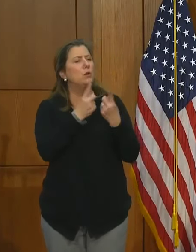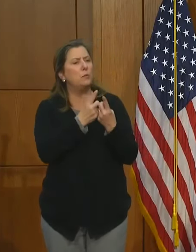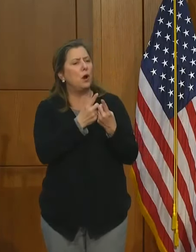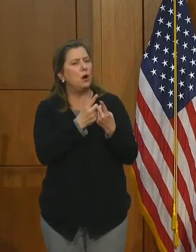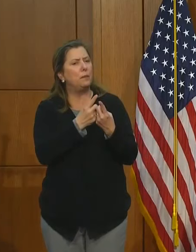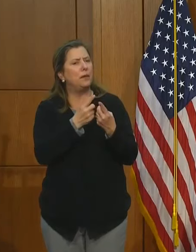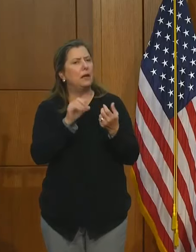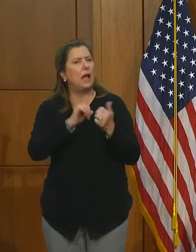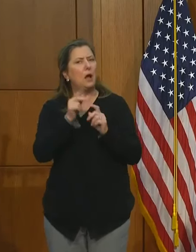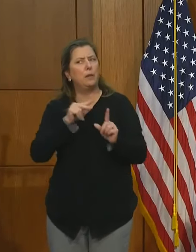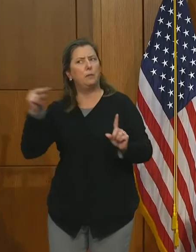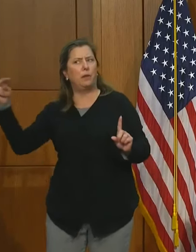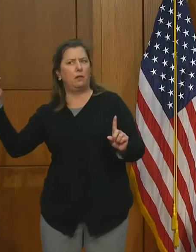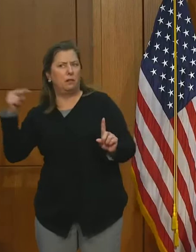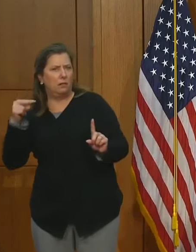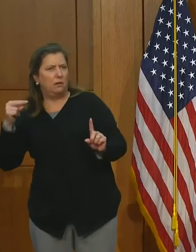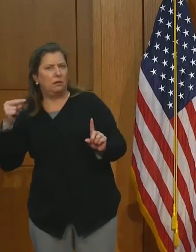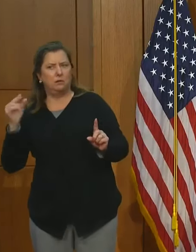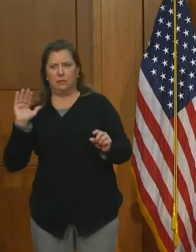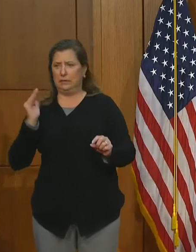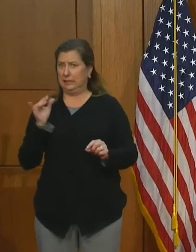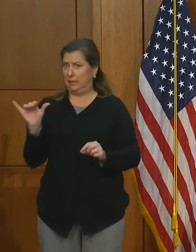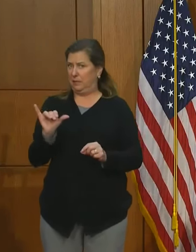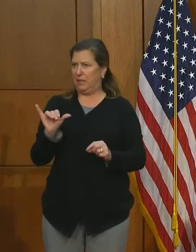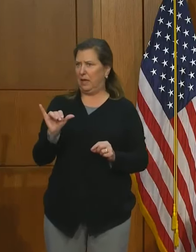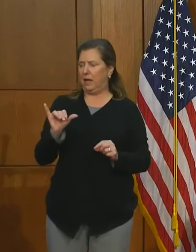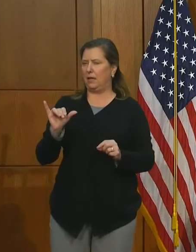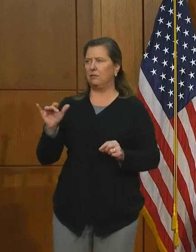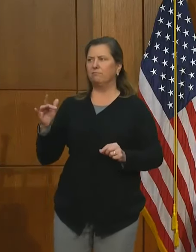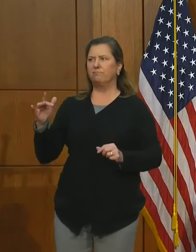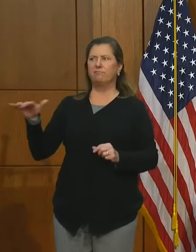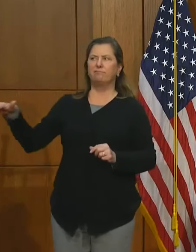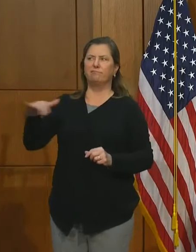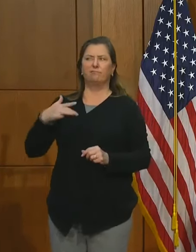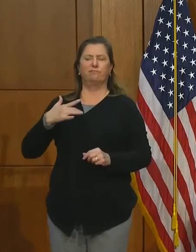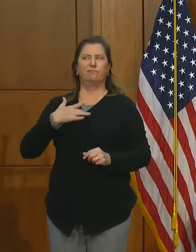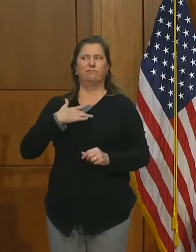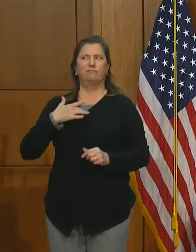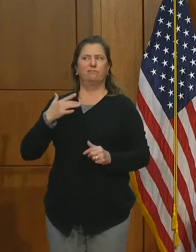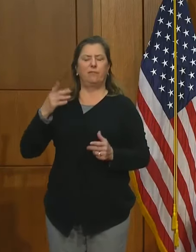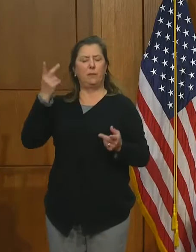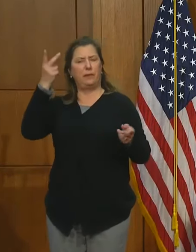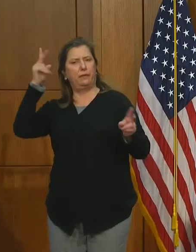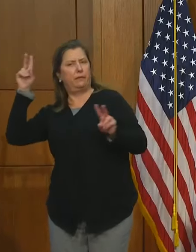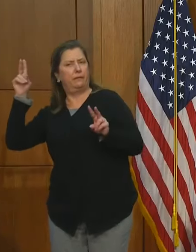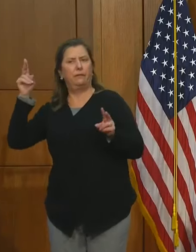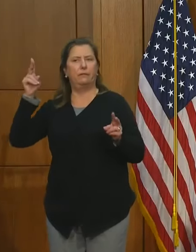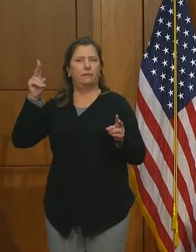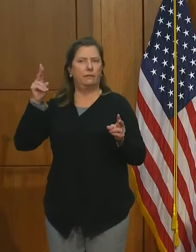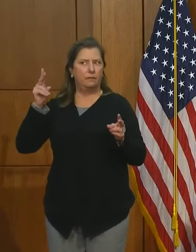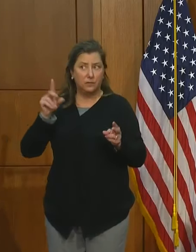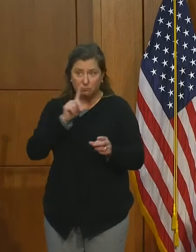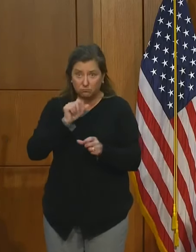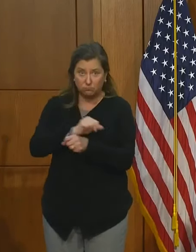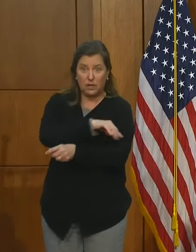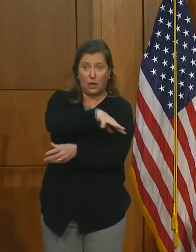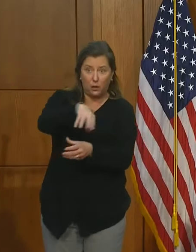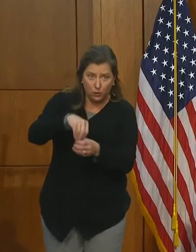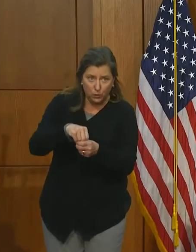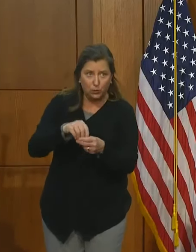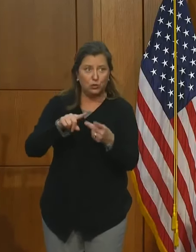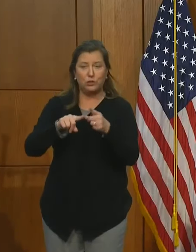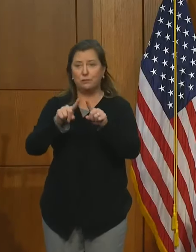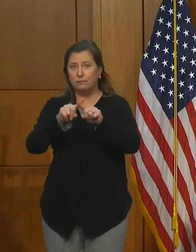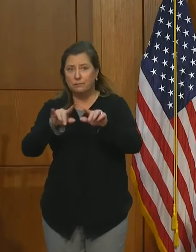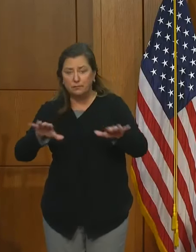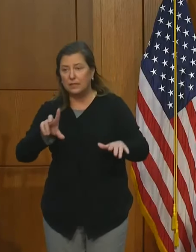being perceived? Because it seems as though there's a climate of misunderstanding about inclusion and diversity today.